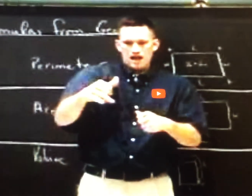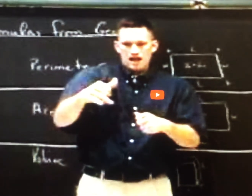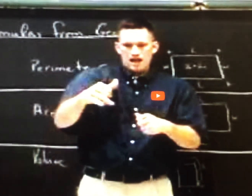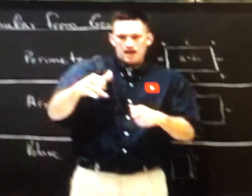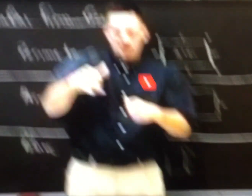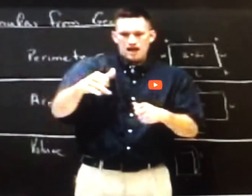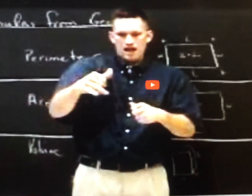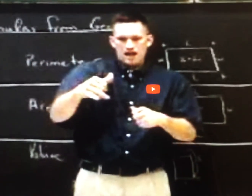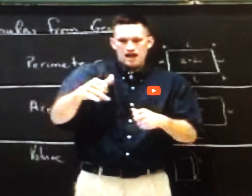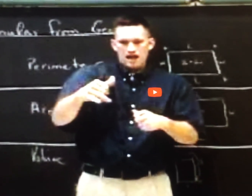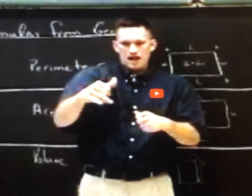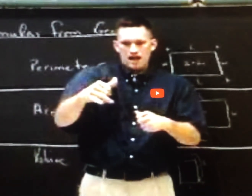Nice.